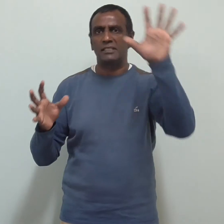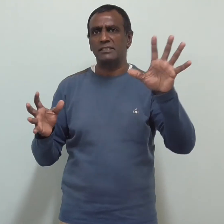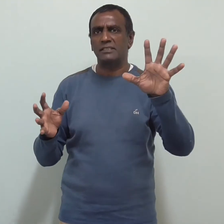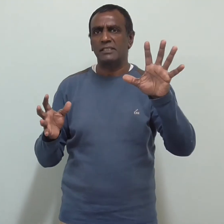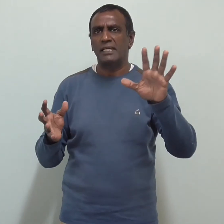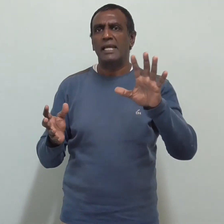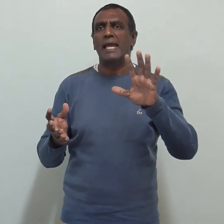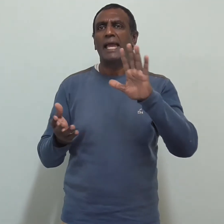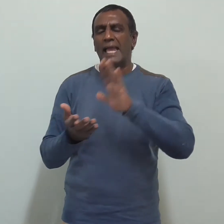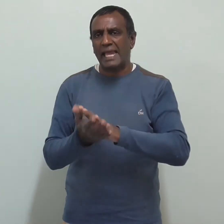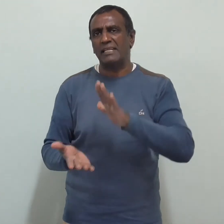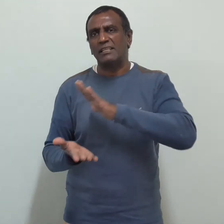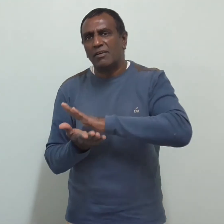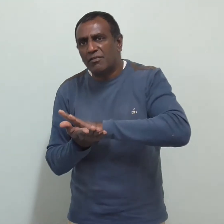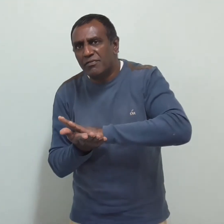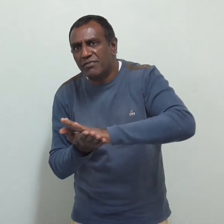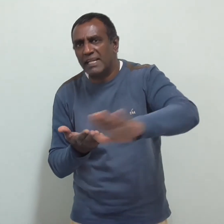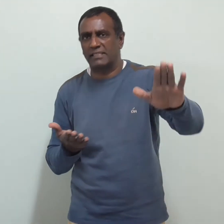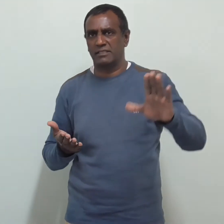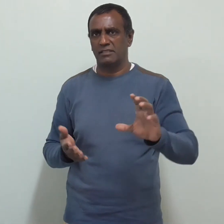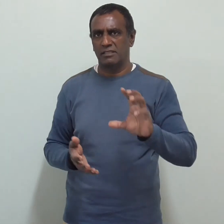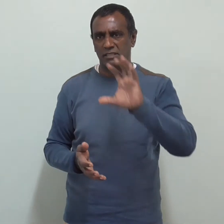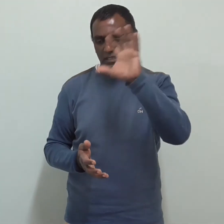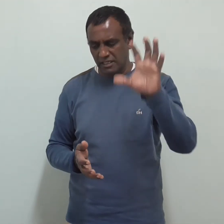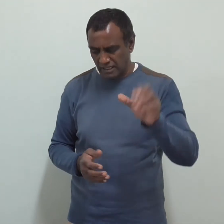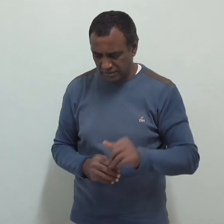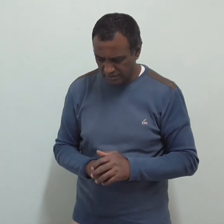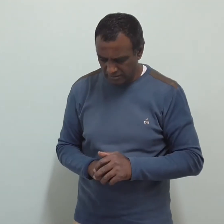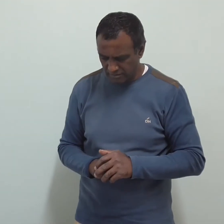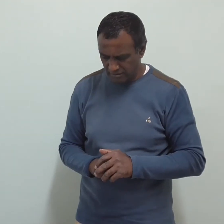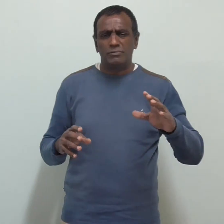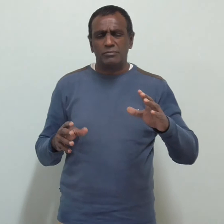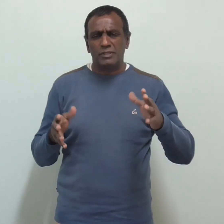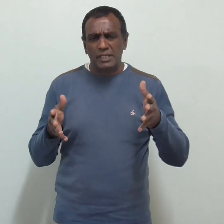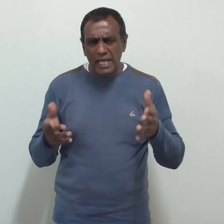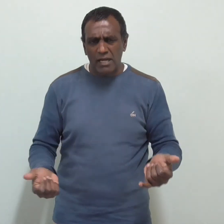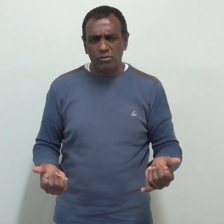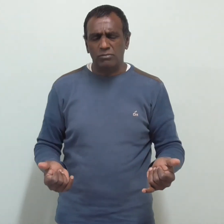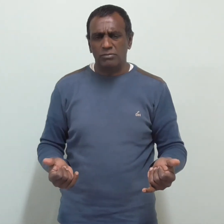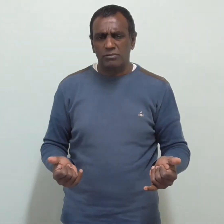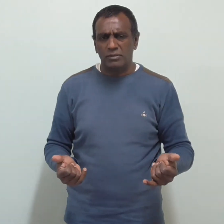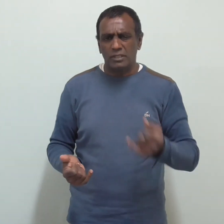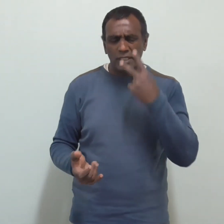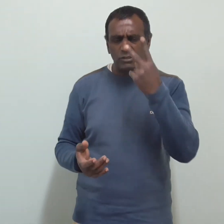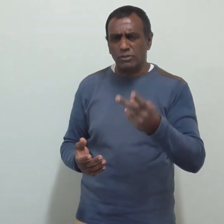colors and flat colors. Now, let's look